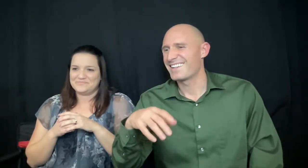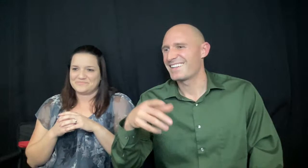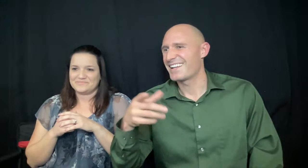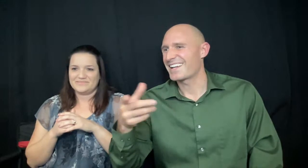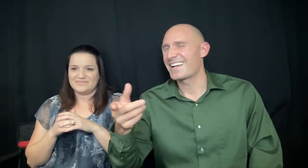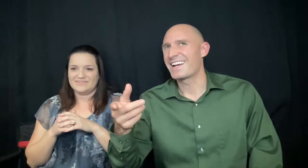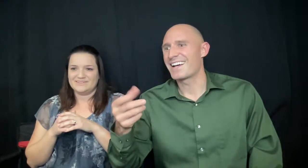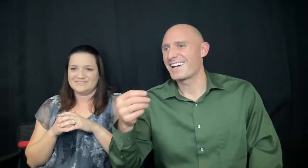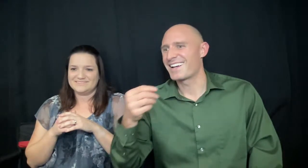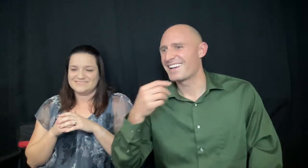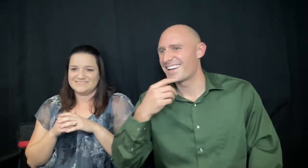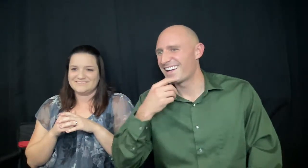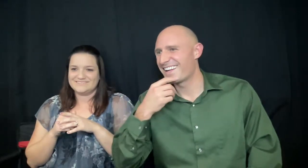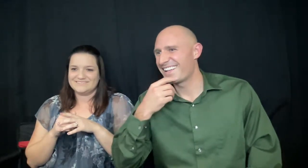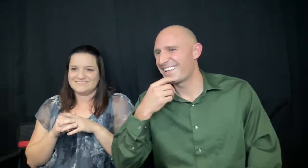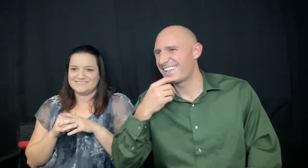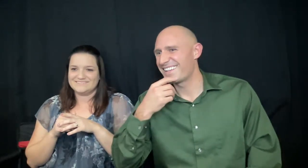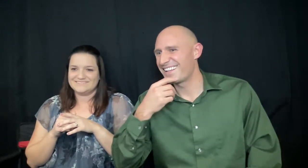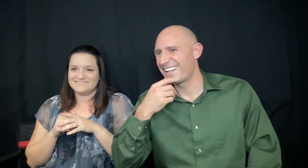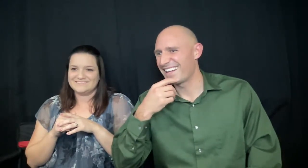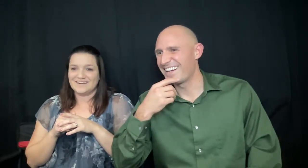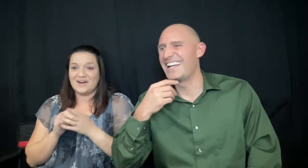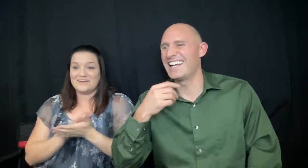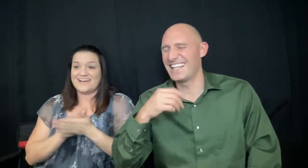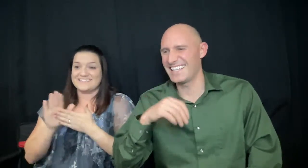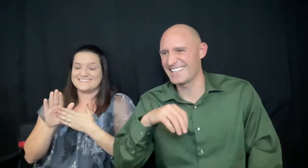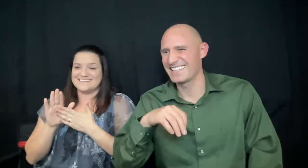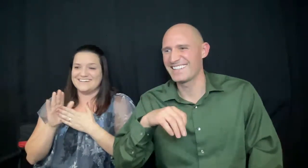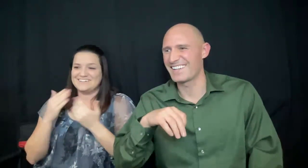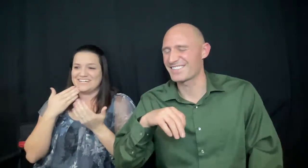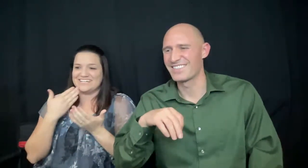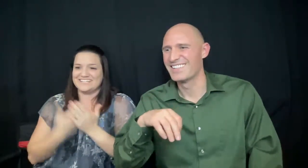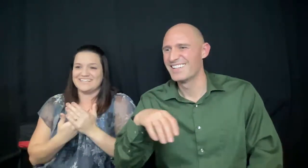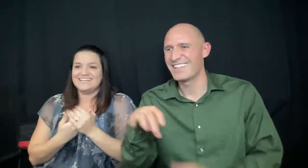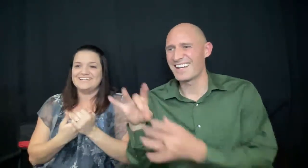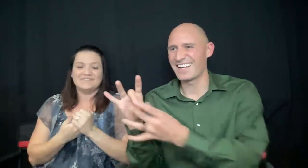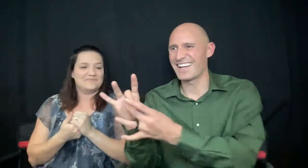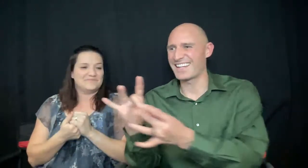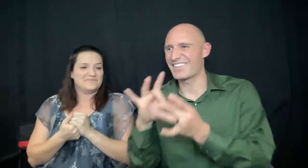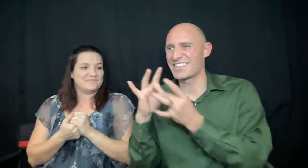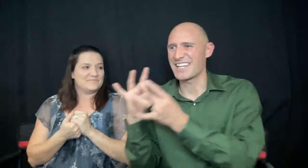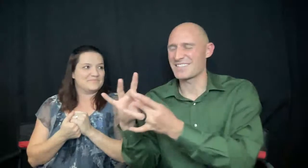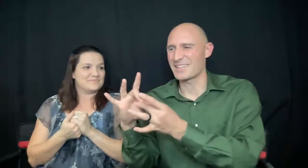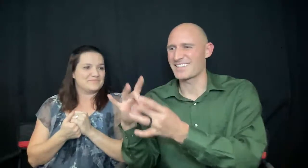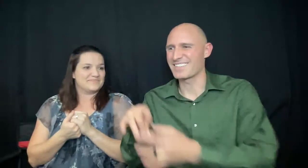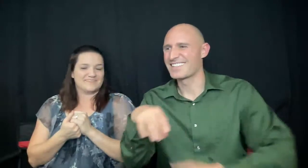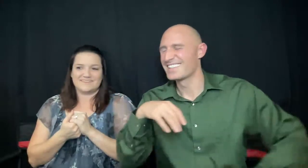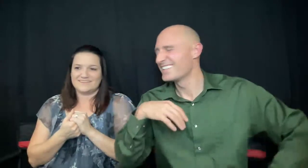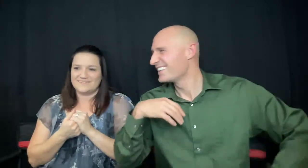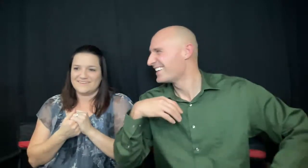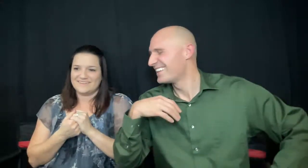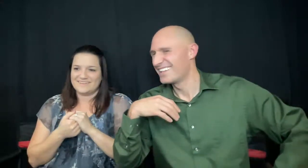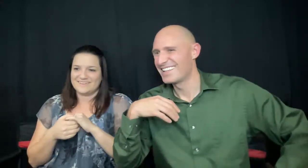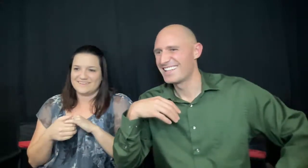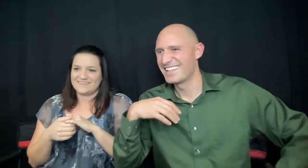We were discussing this yesterday, Pam and I. Oh, nice. Oh, awesome. Good. Yeah, I love this aspect of it. I like